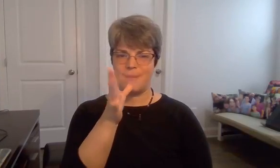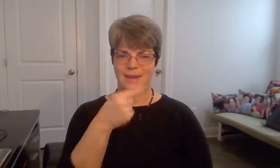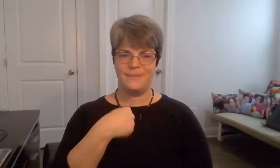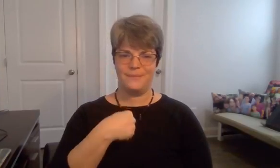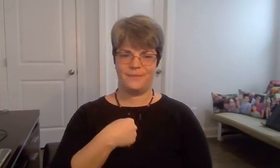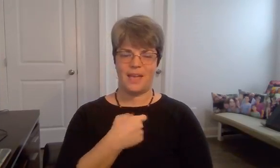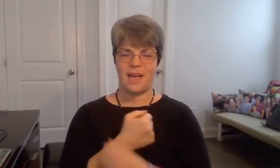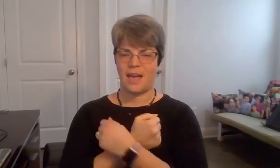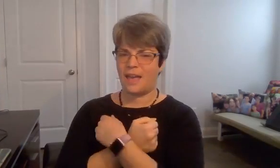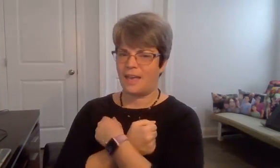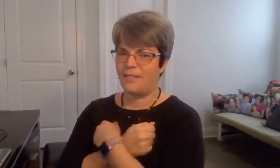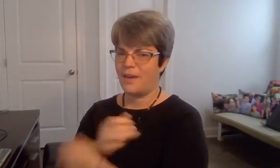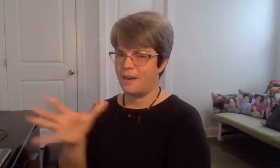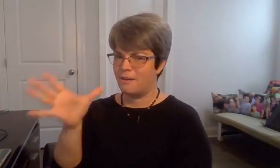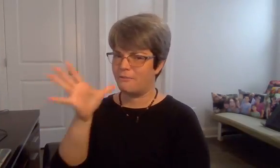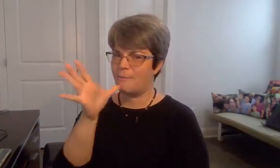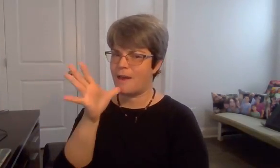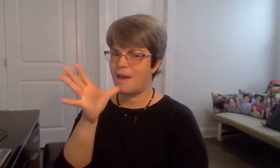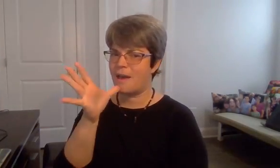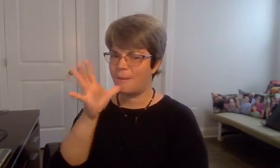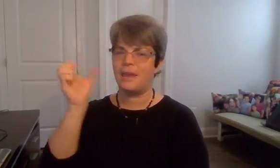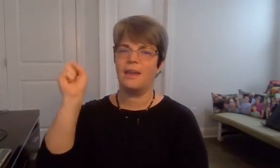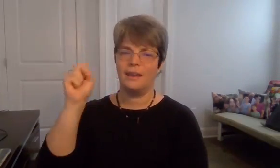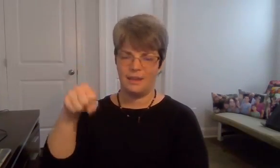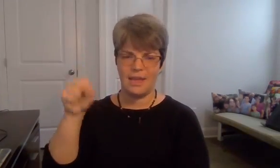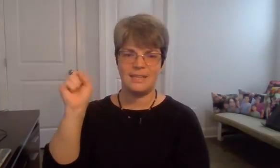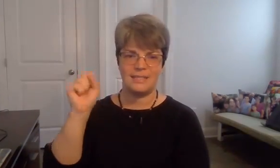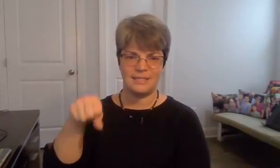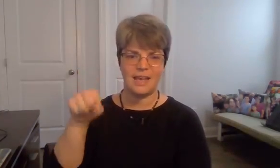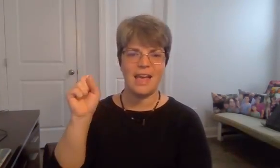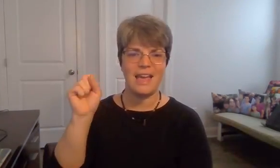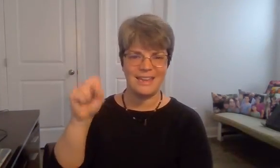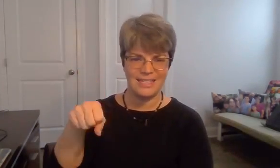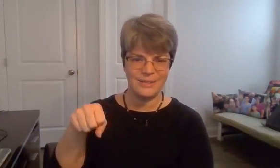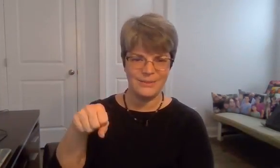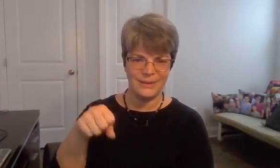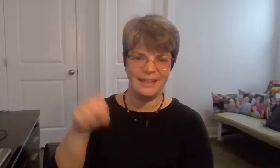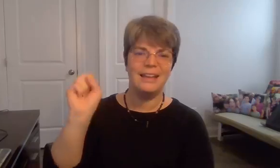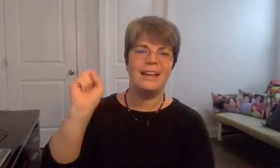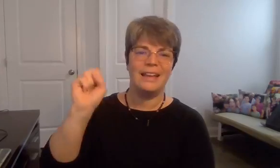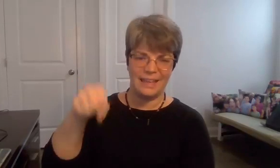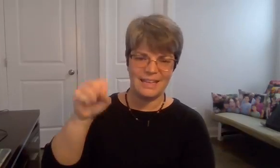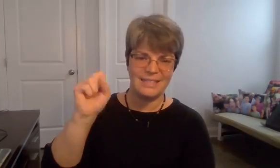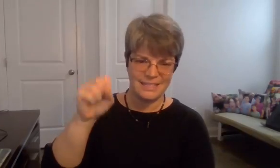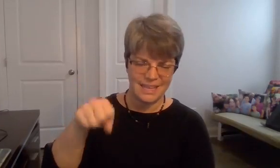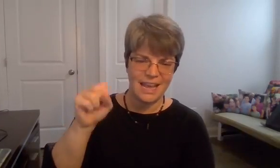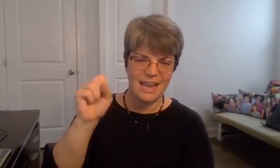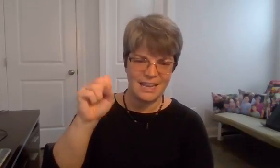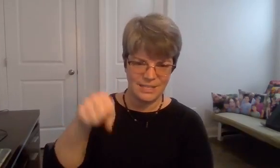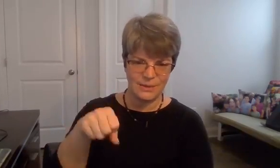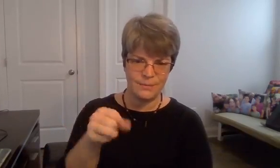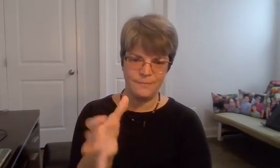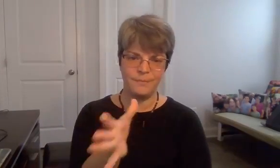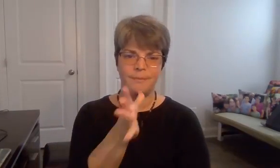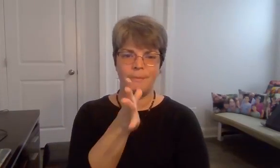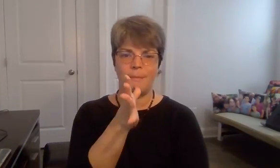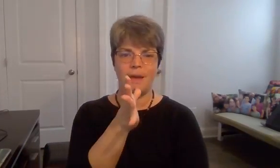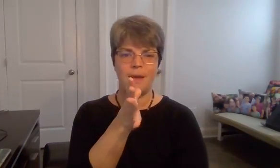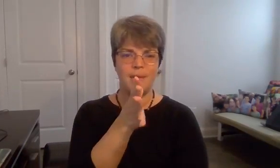mommy. I love mommy. Yes, I do. Yes, I do. Mommies